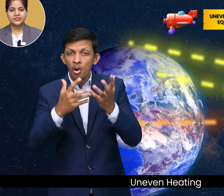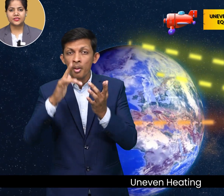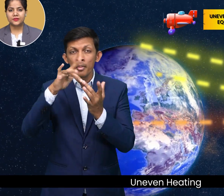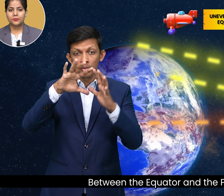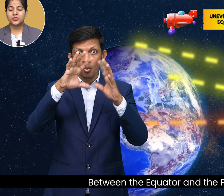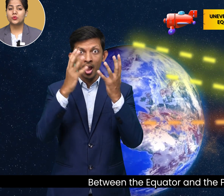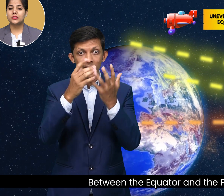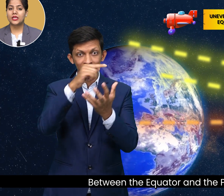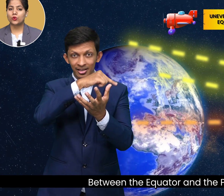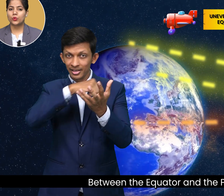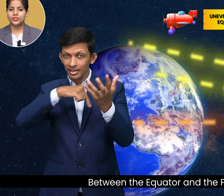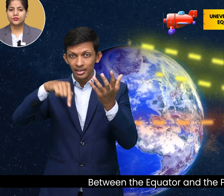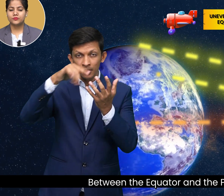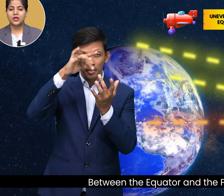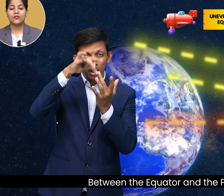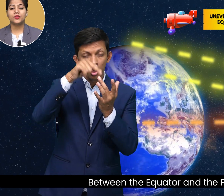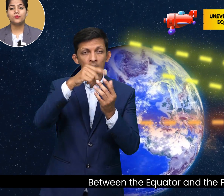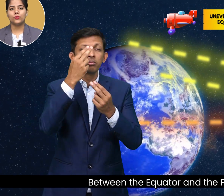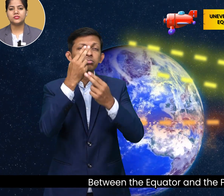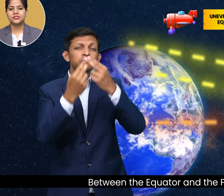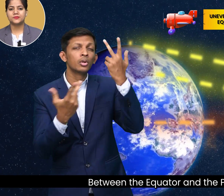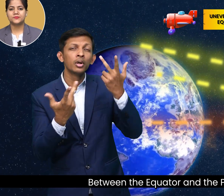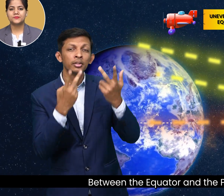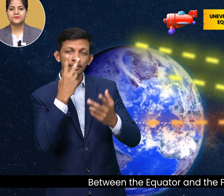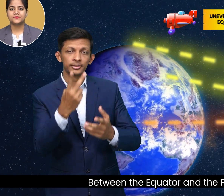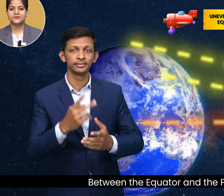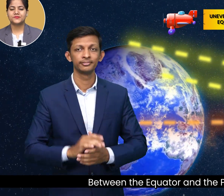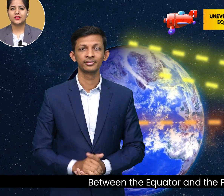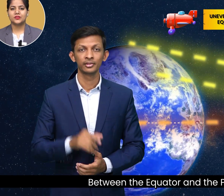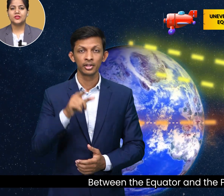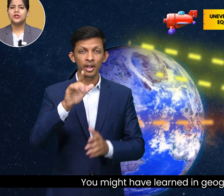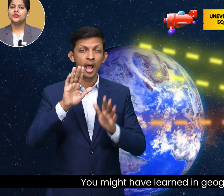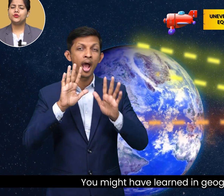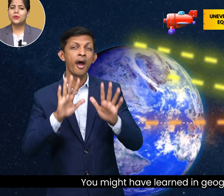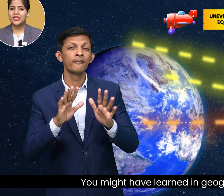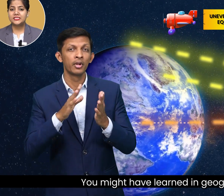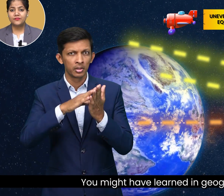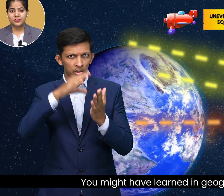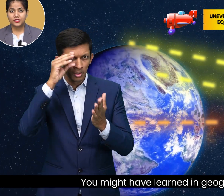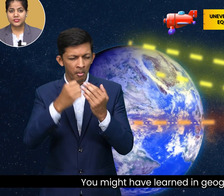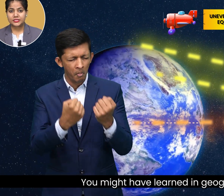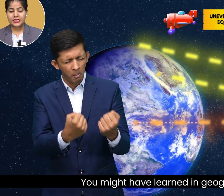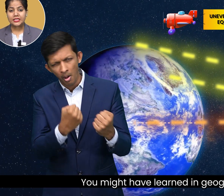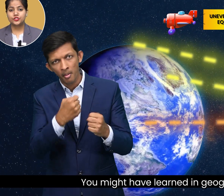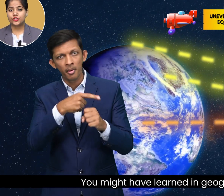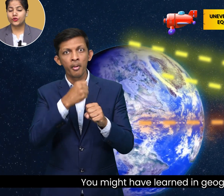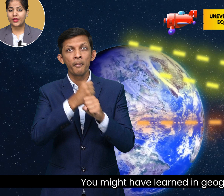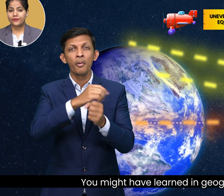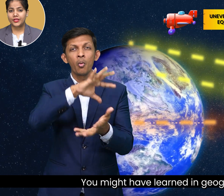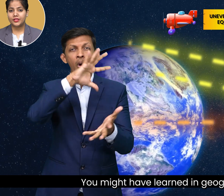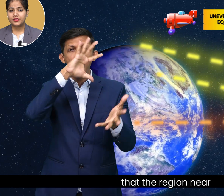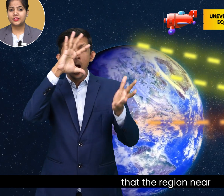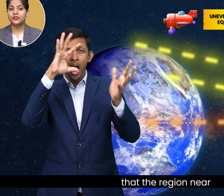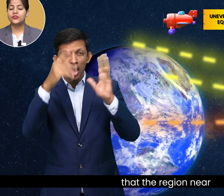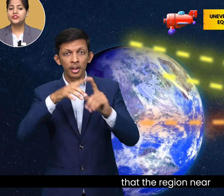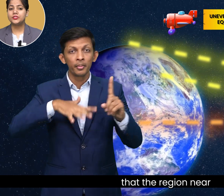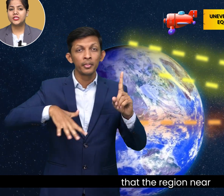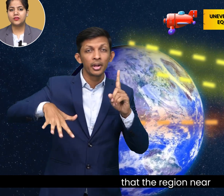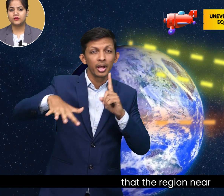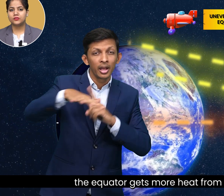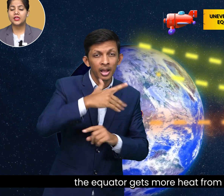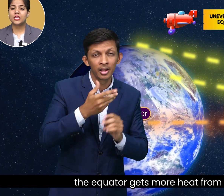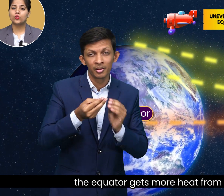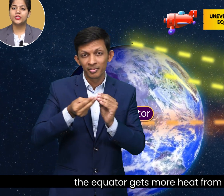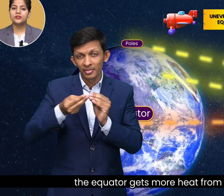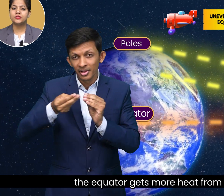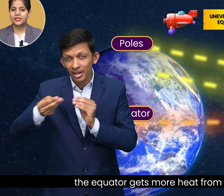Uneven heating between the equator and the poles. You might have learned in geography that the region